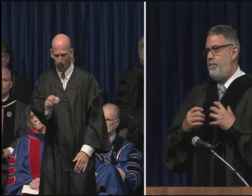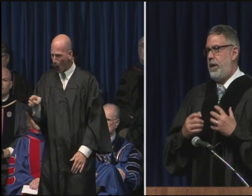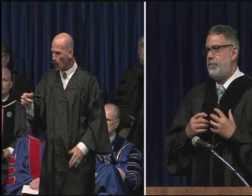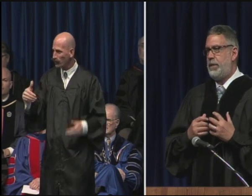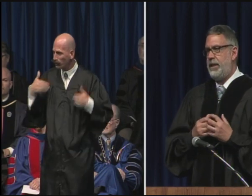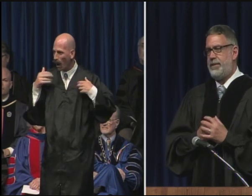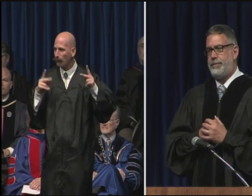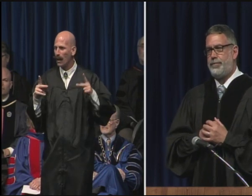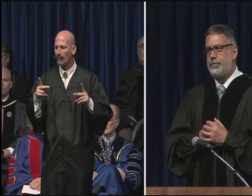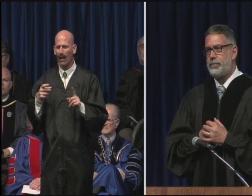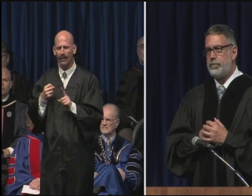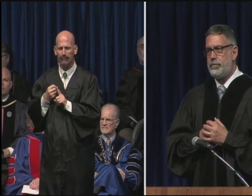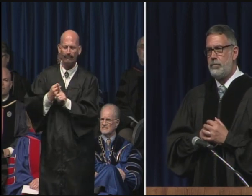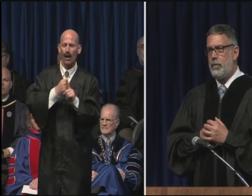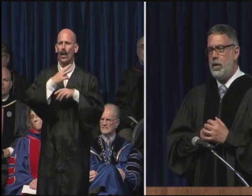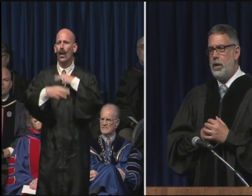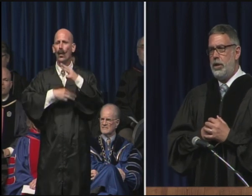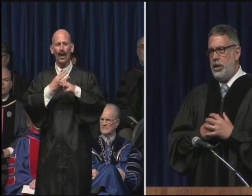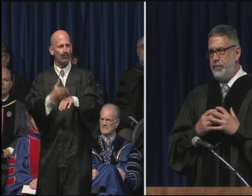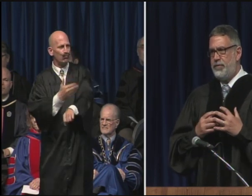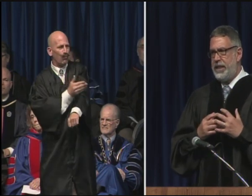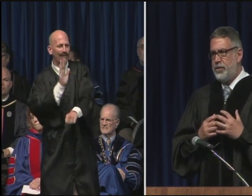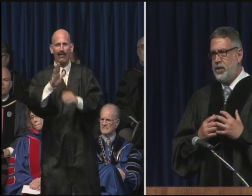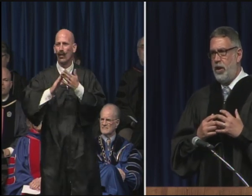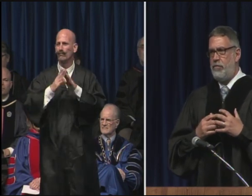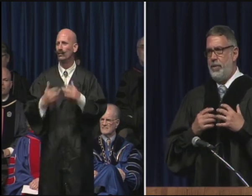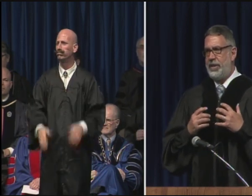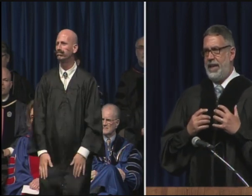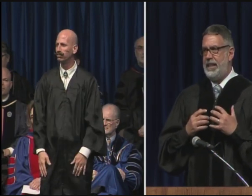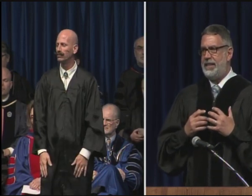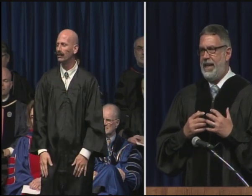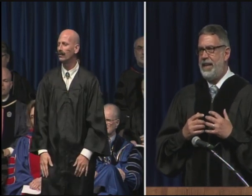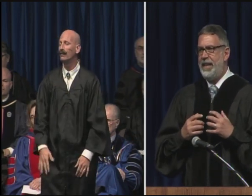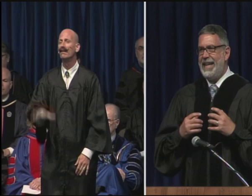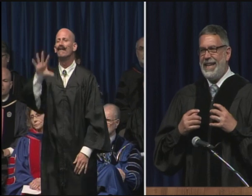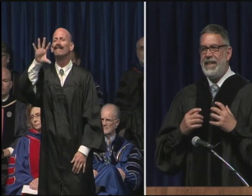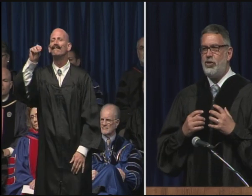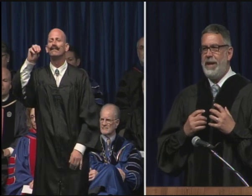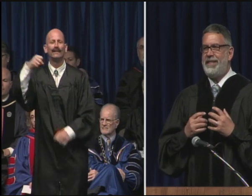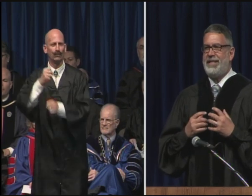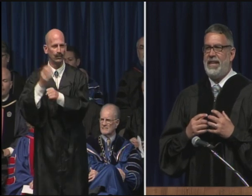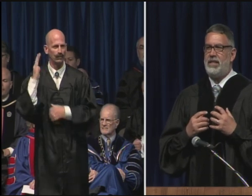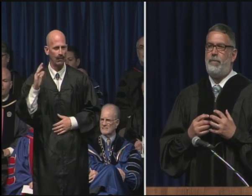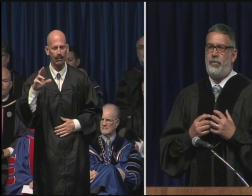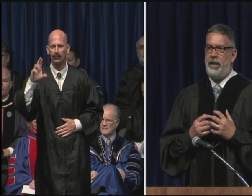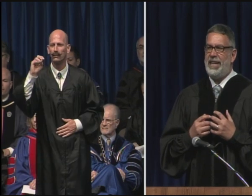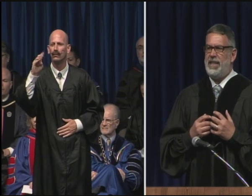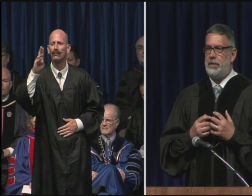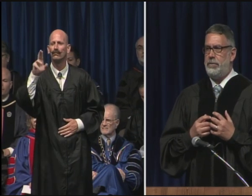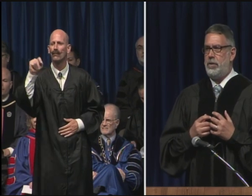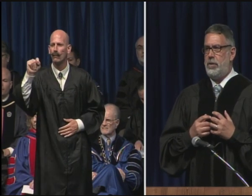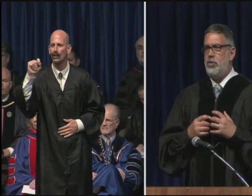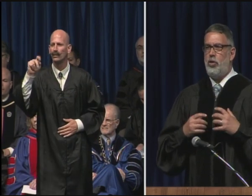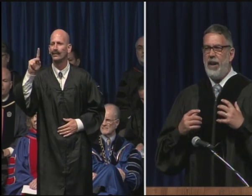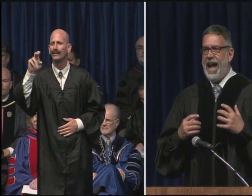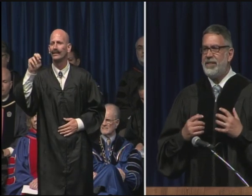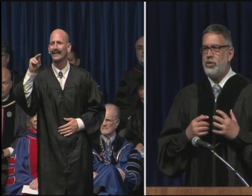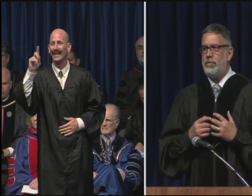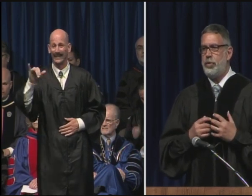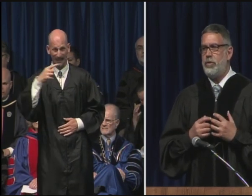better place. You know, 50 years ago, Robert Kennedy said, "Each man stands up for an ideal, or acts to improve the